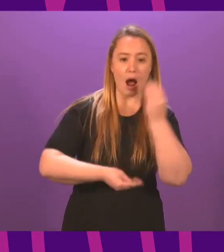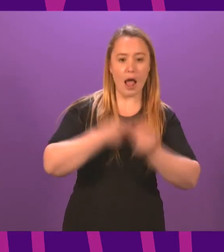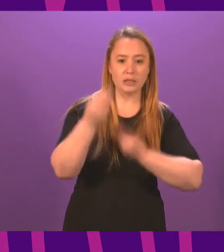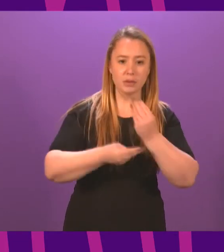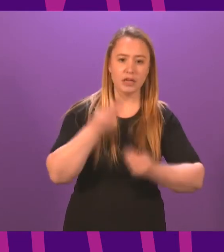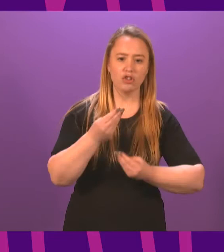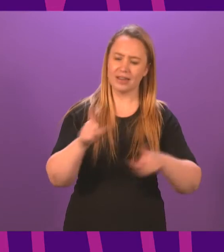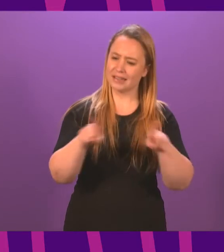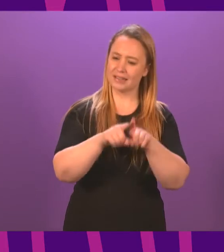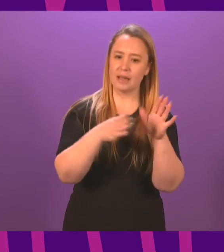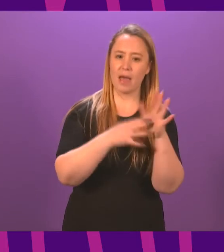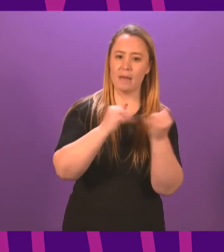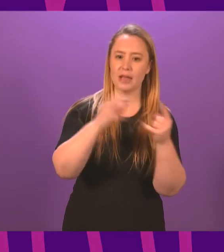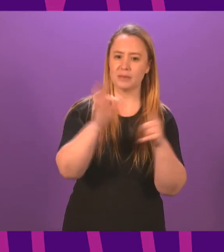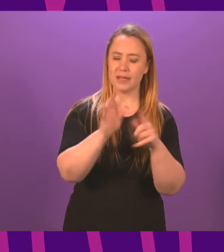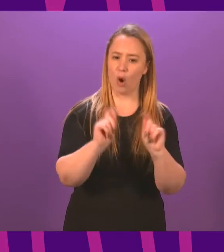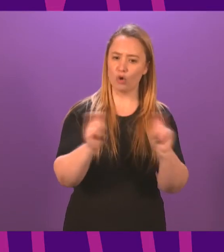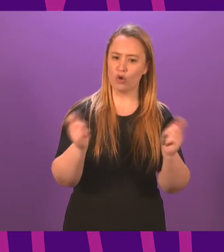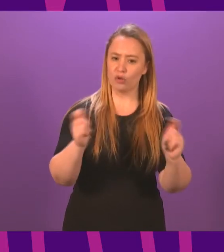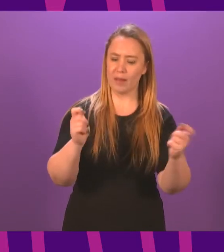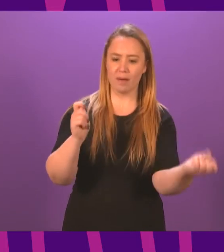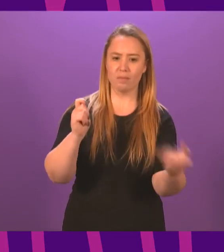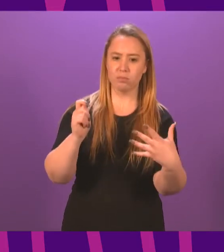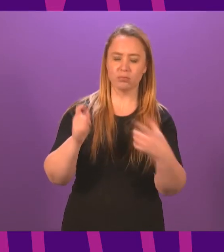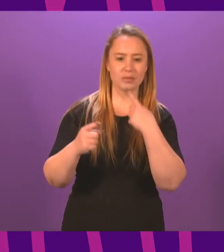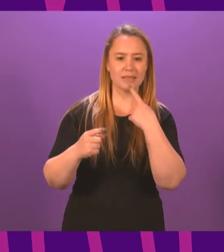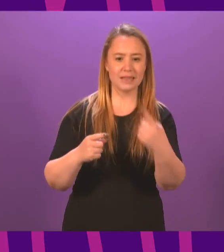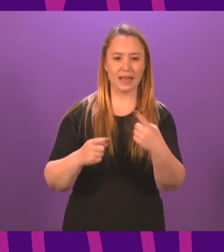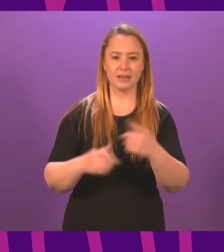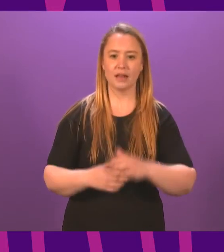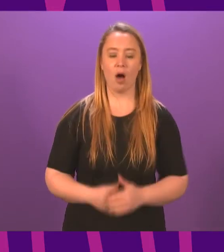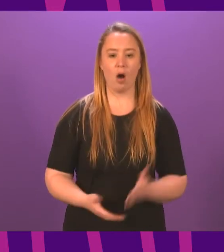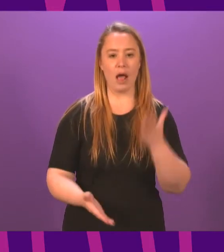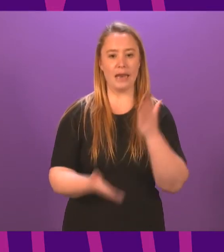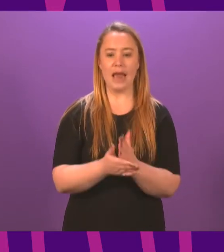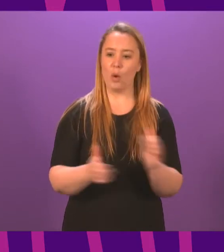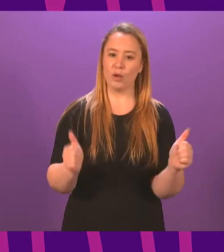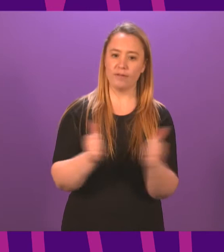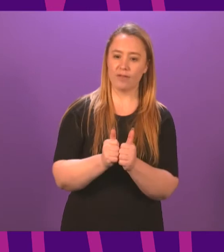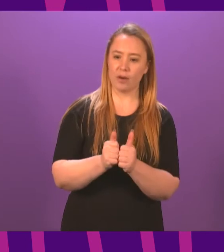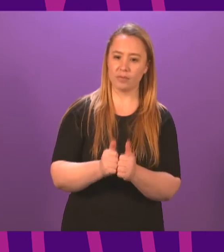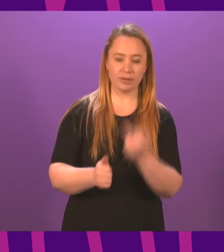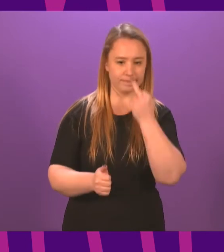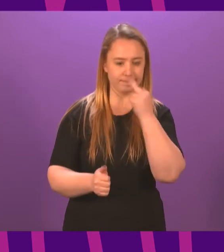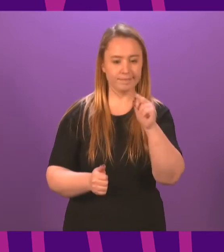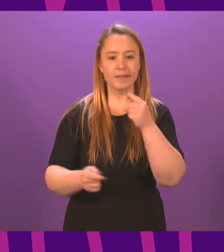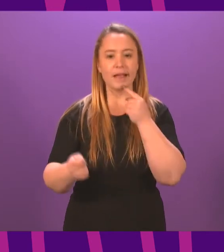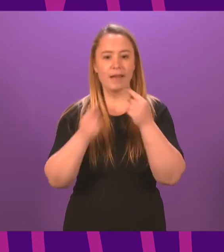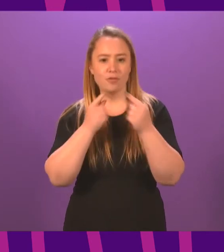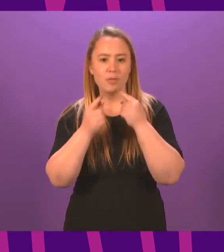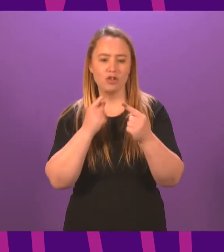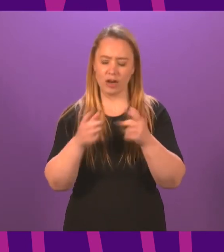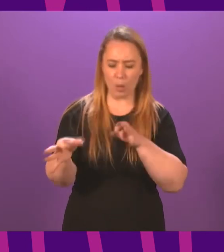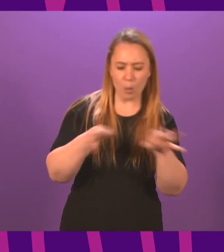same MSP was in the front pages of newspapers floating now confirmed baseless speculation on how our